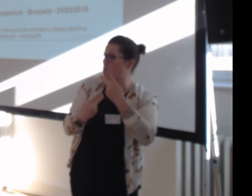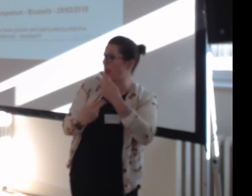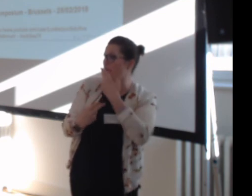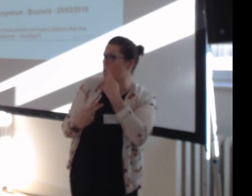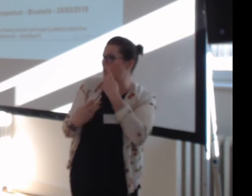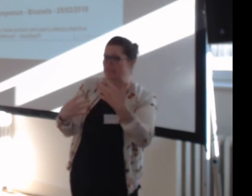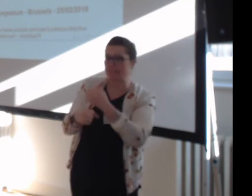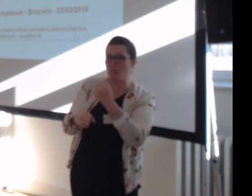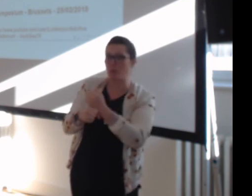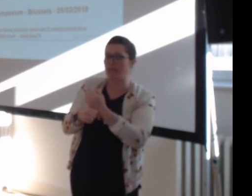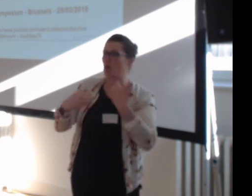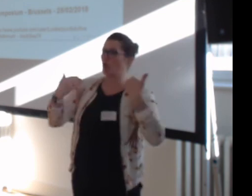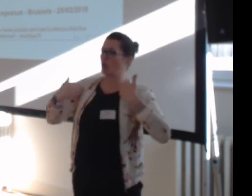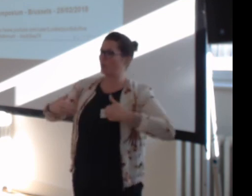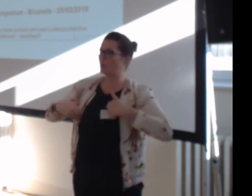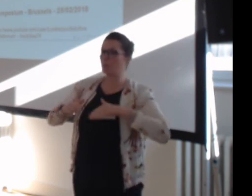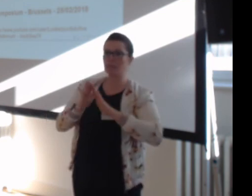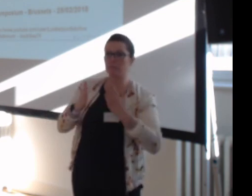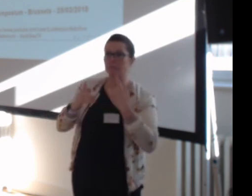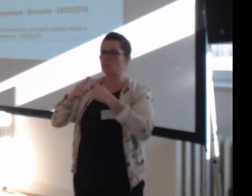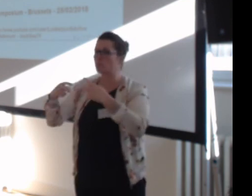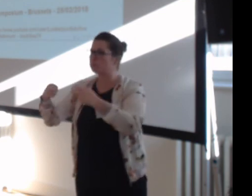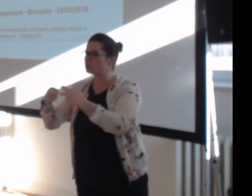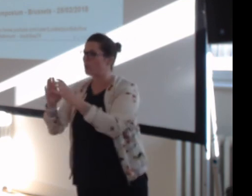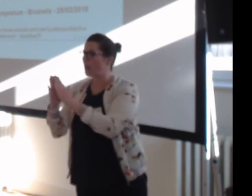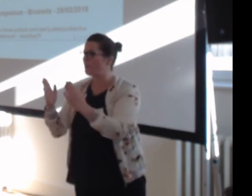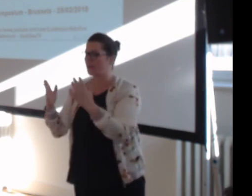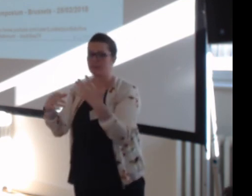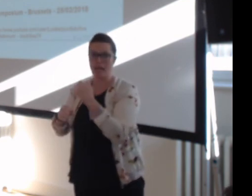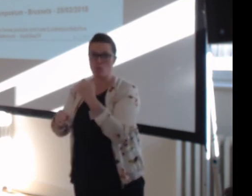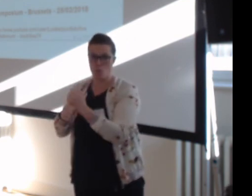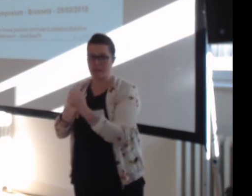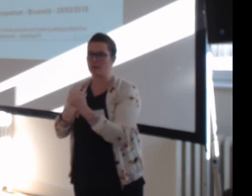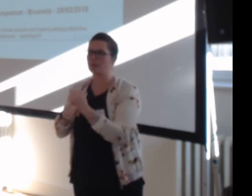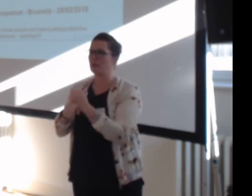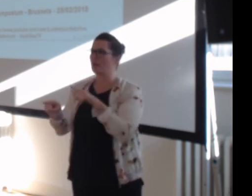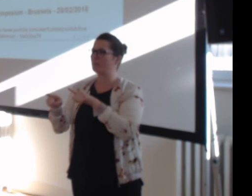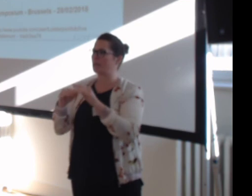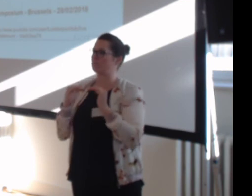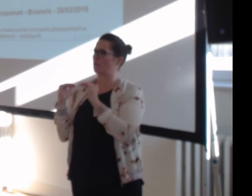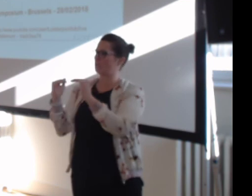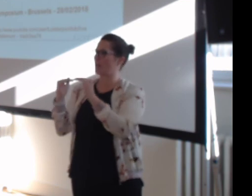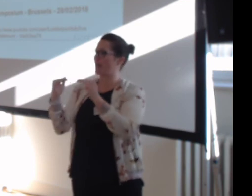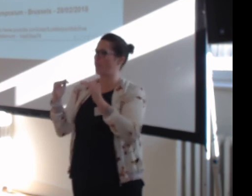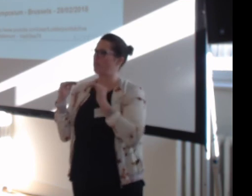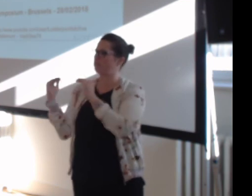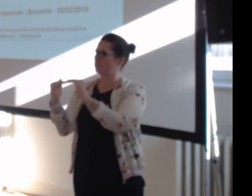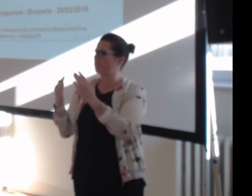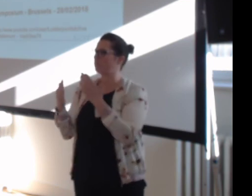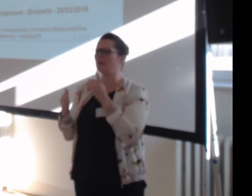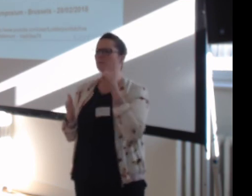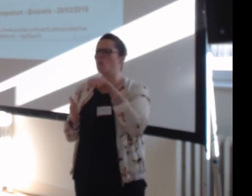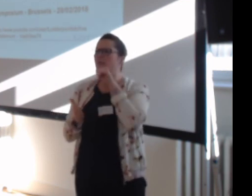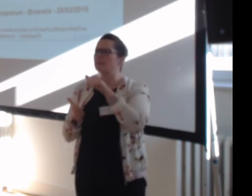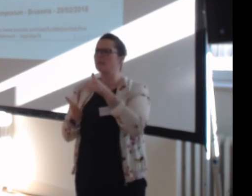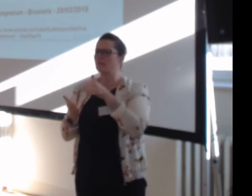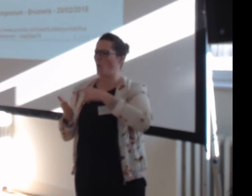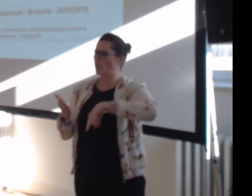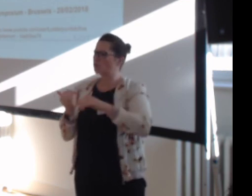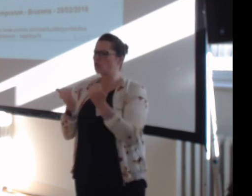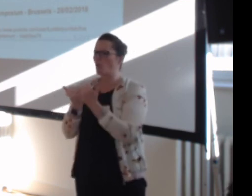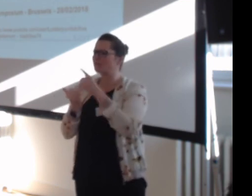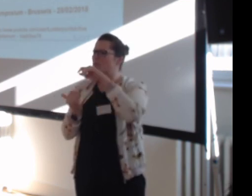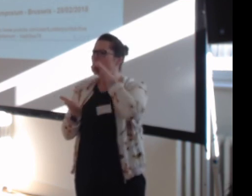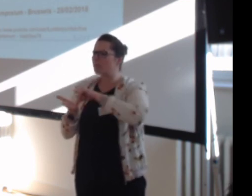all public libraries in Flanders and Brussels. We work together on an equal level. They don't have to pay for our